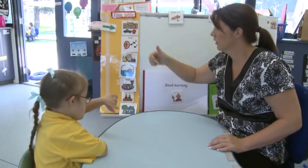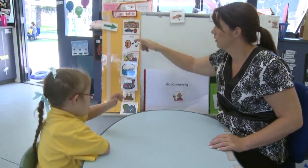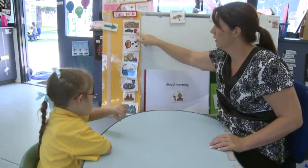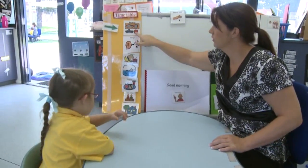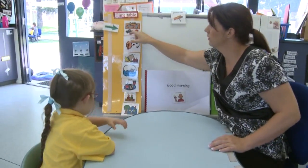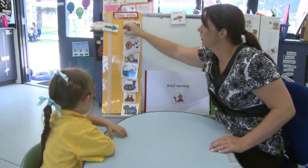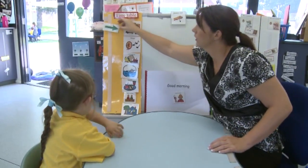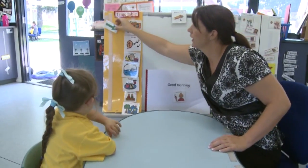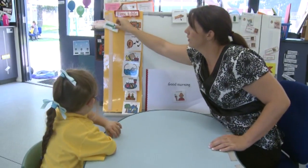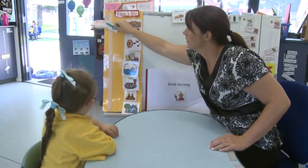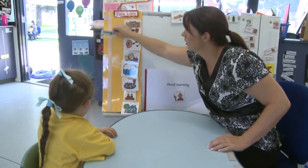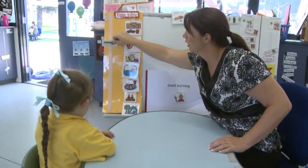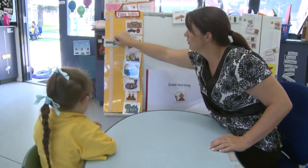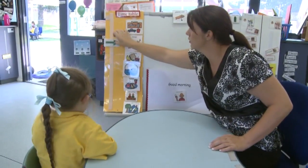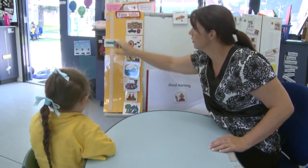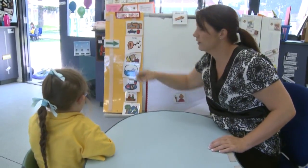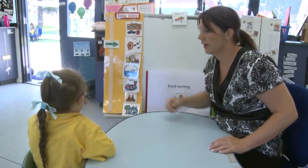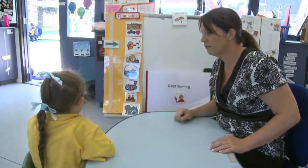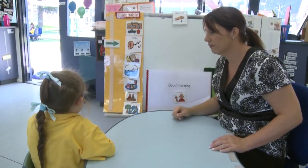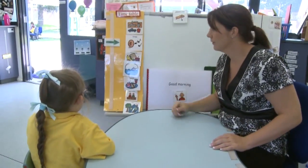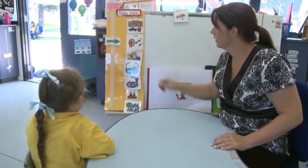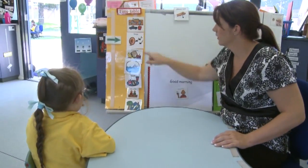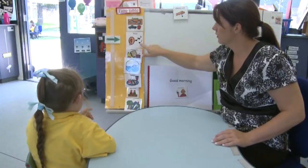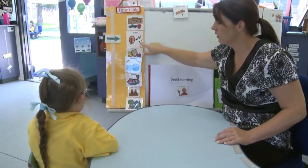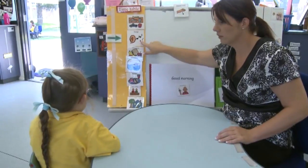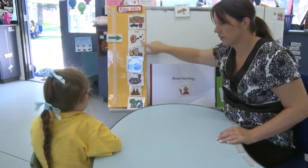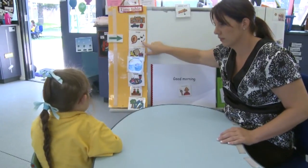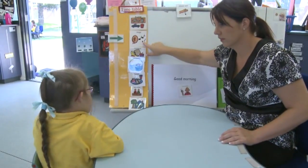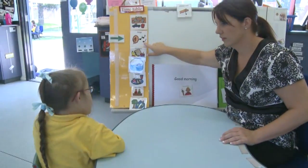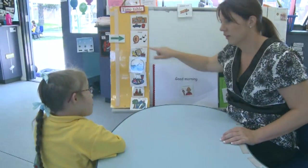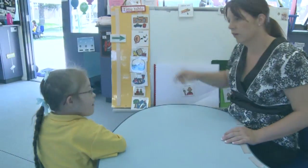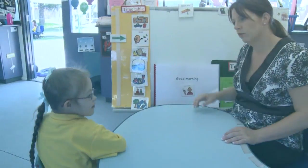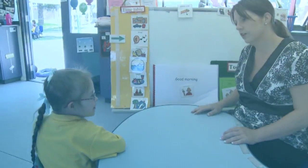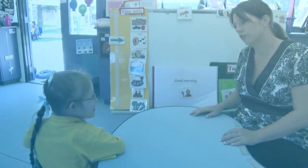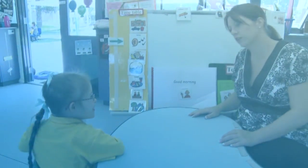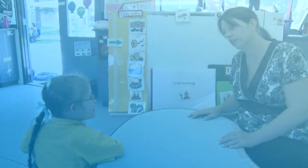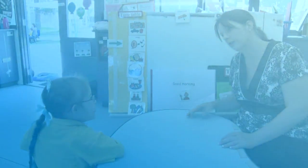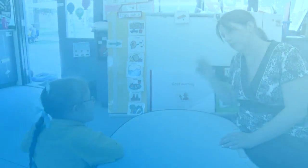the puzzle. Now, it's time to do some songs. Which song should we do?